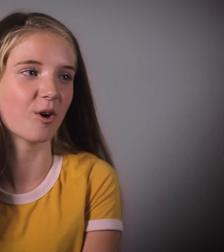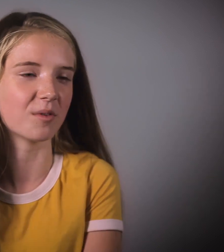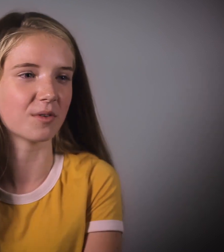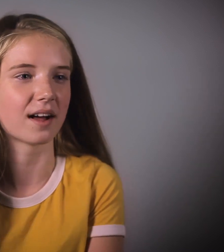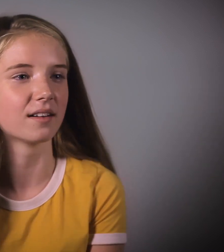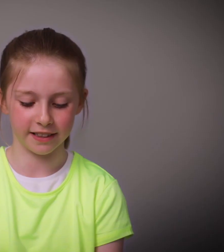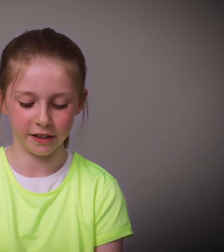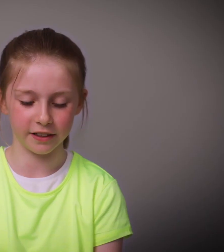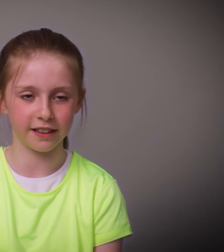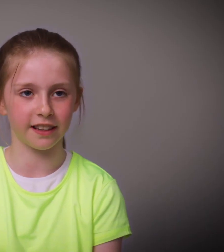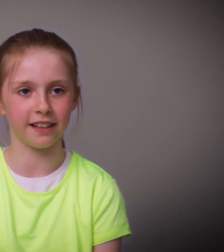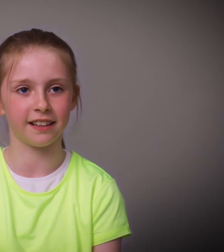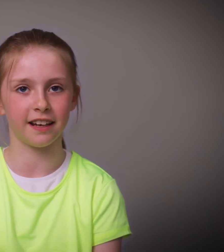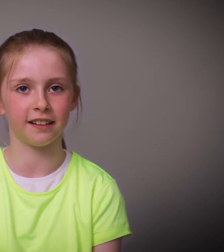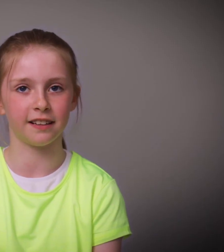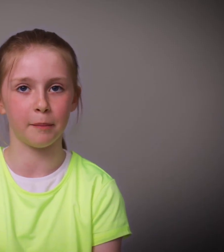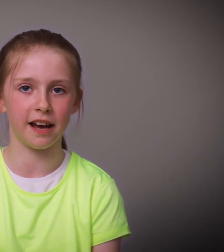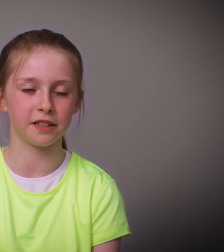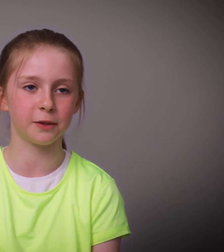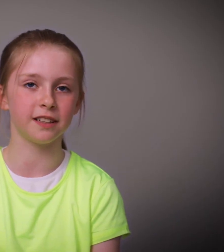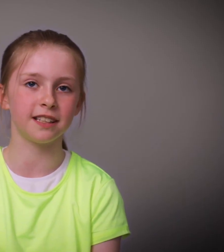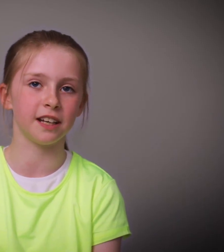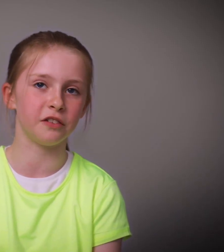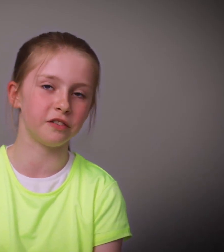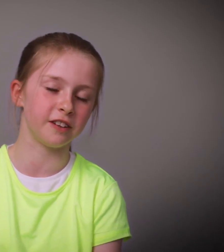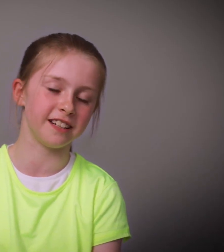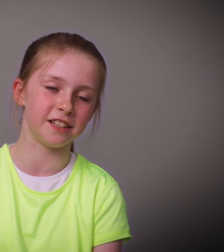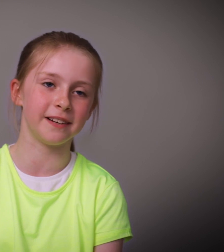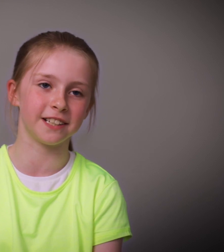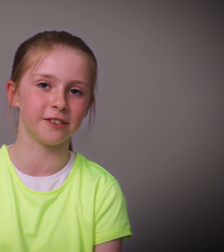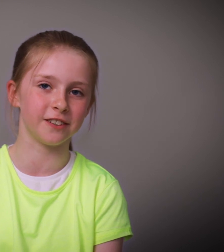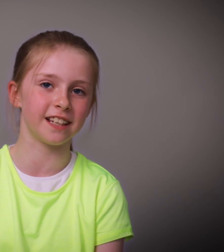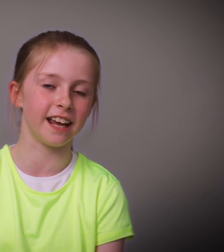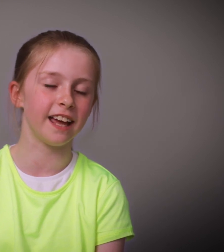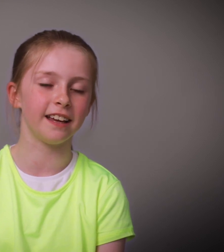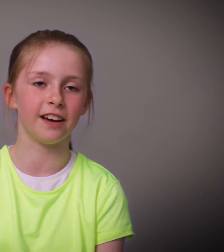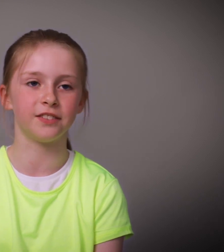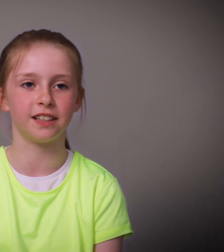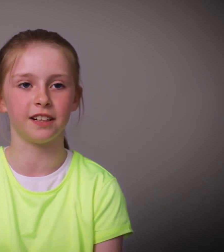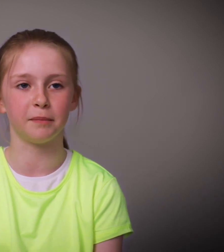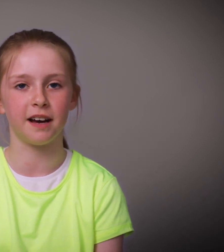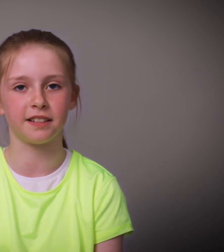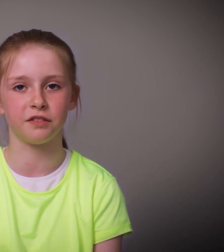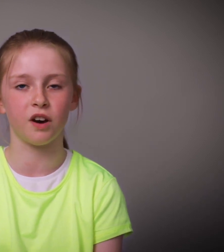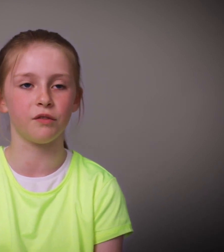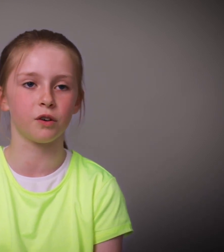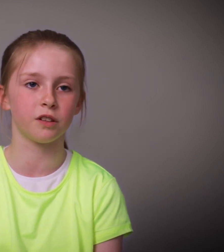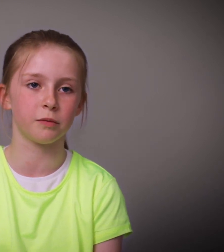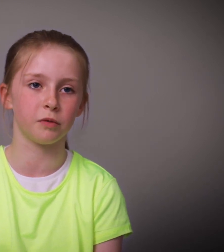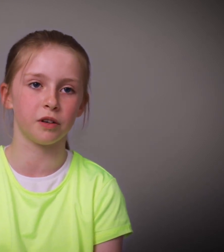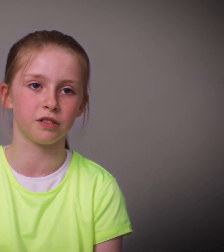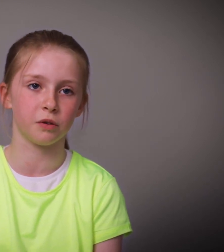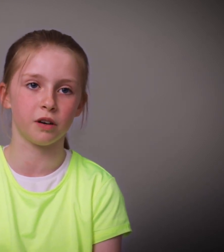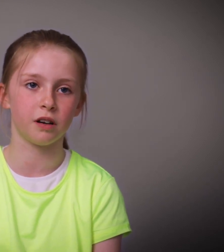like, oh, come if you can. The only thing that they pass to us, if the teacher makes a rule saying you have to pass to